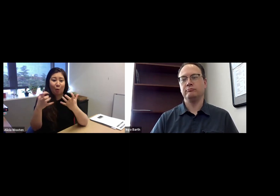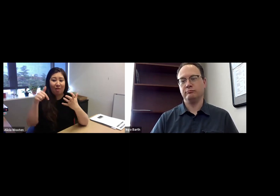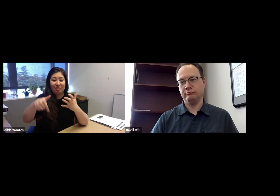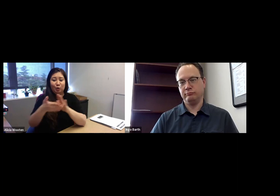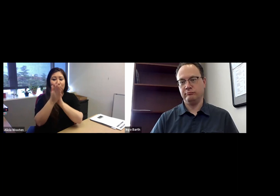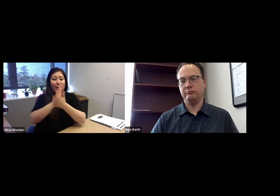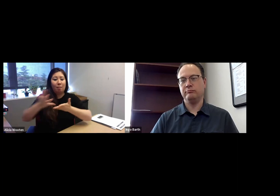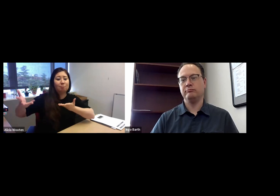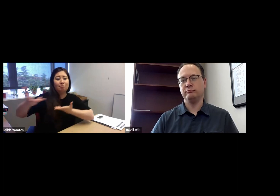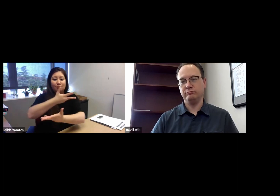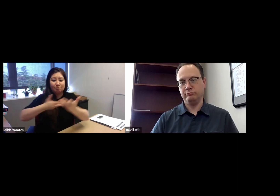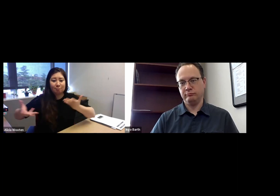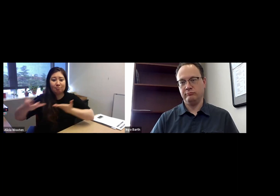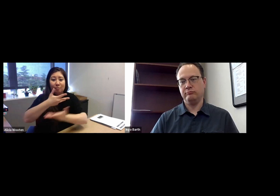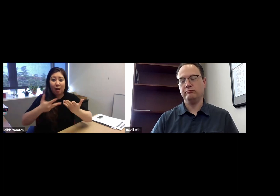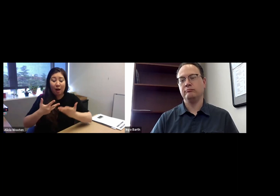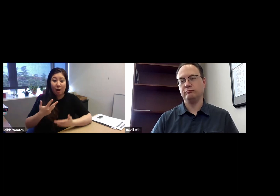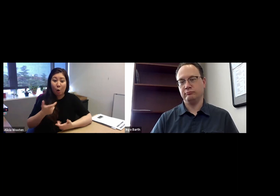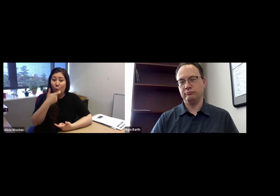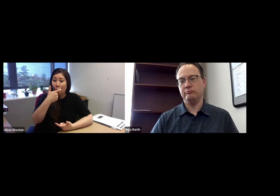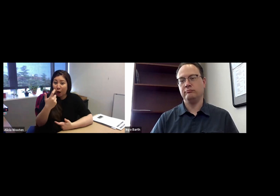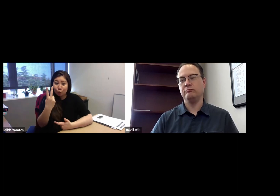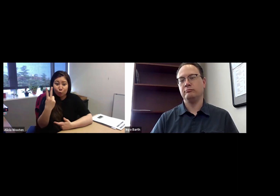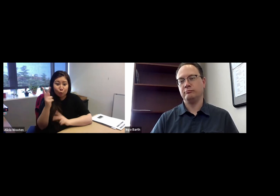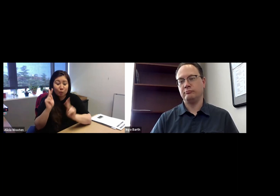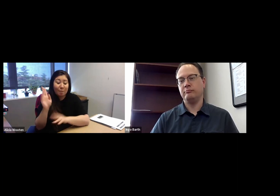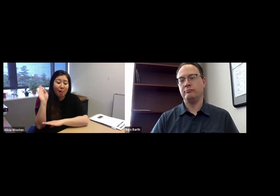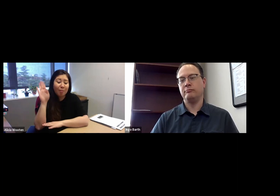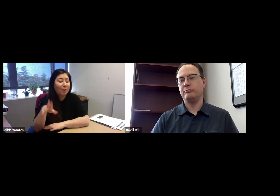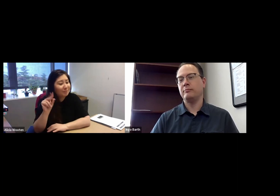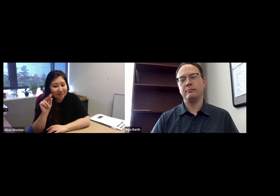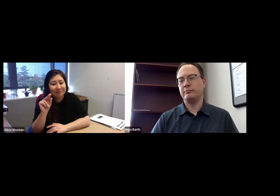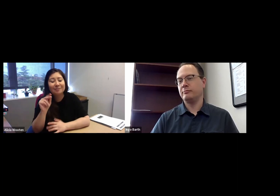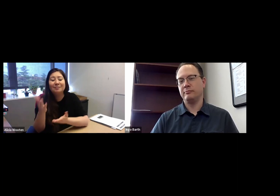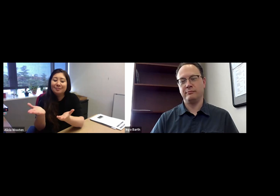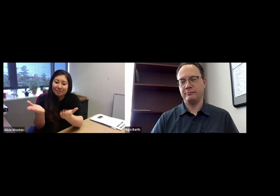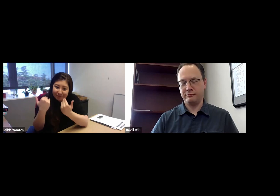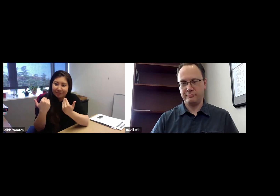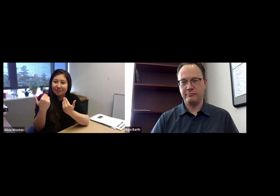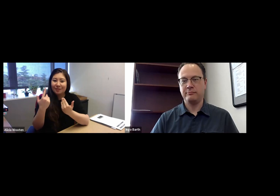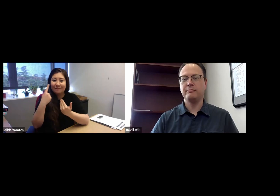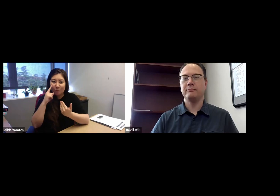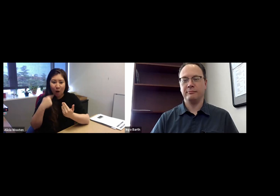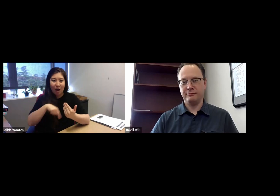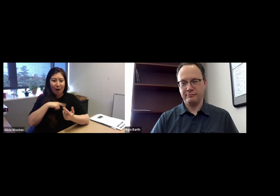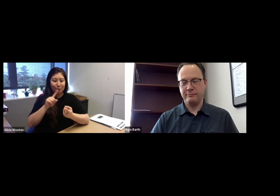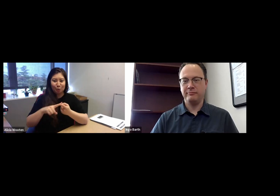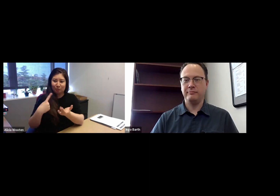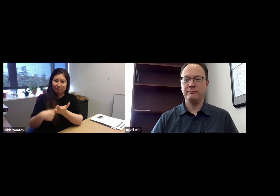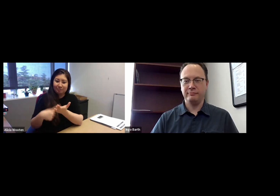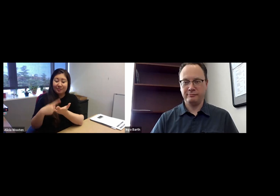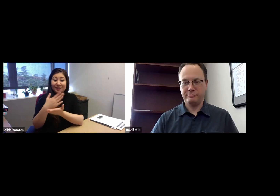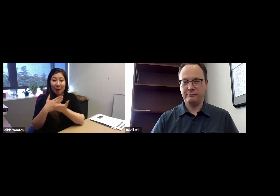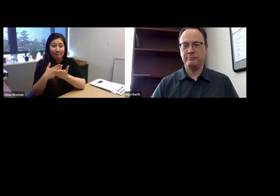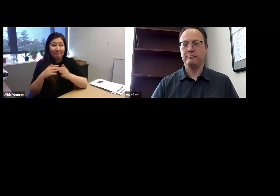And I can also read your question and translate into ASL for the audience. So this is not